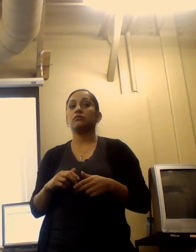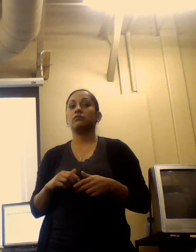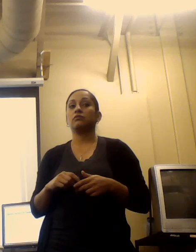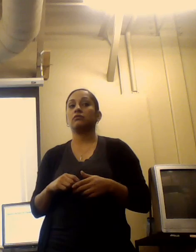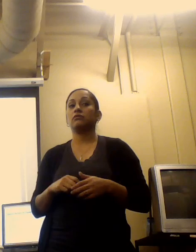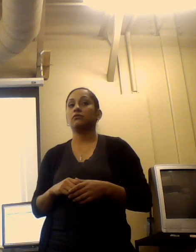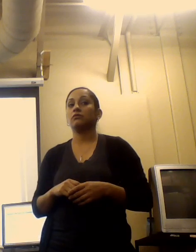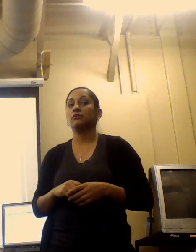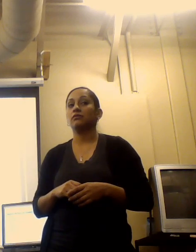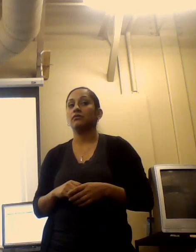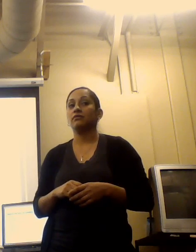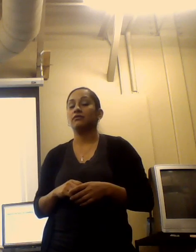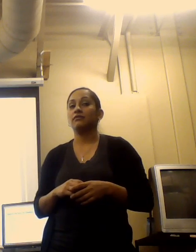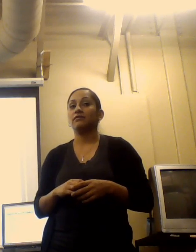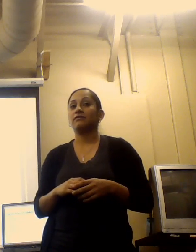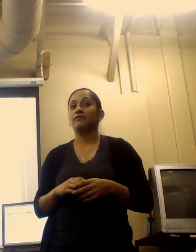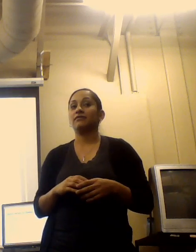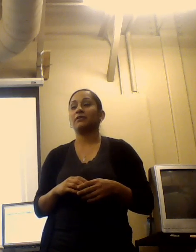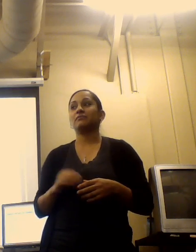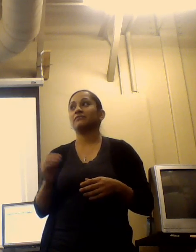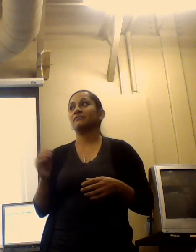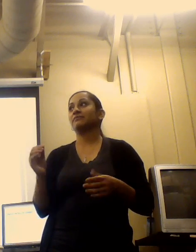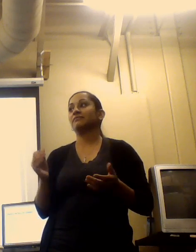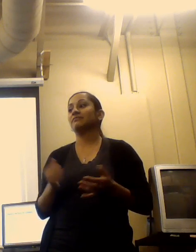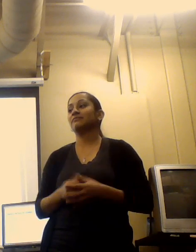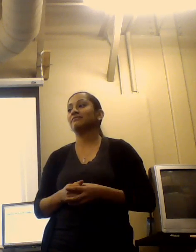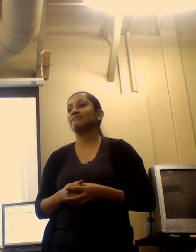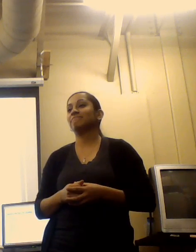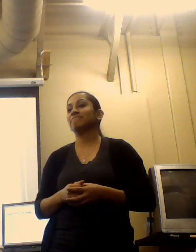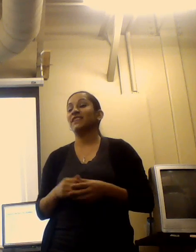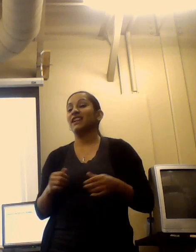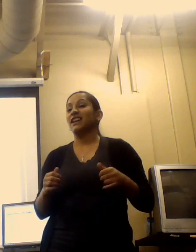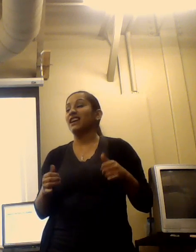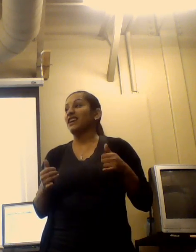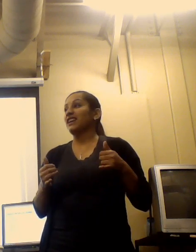in the dark. I think Nikon just released a camera that's